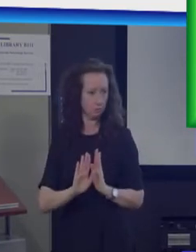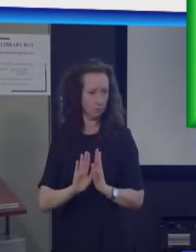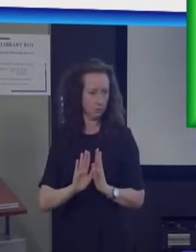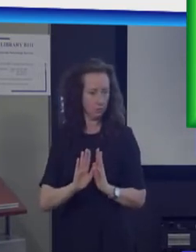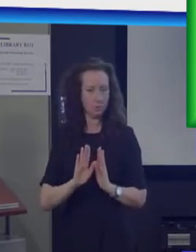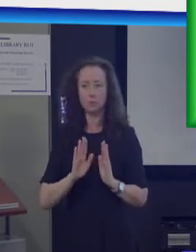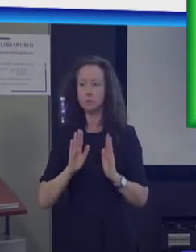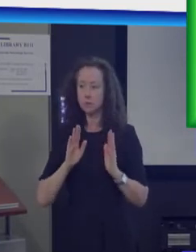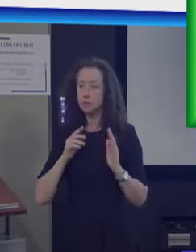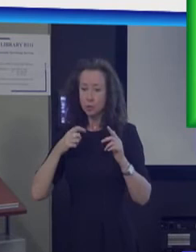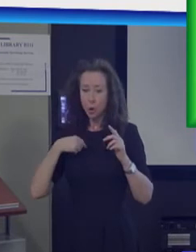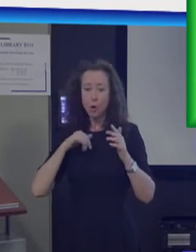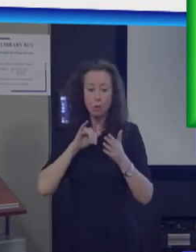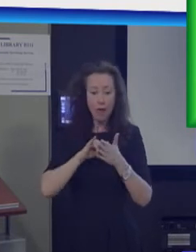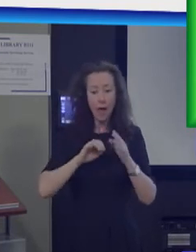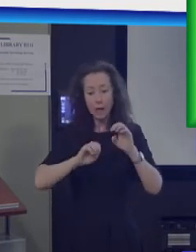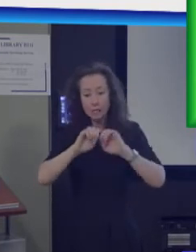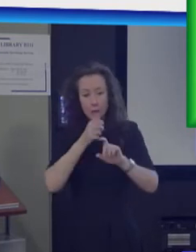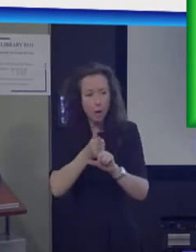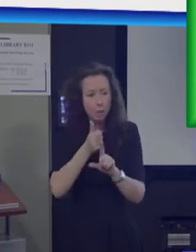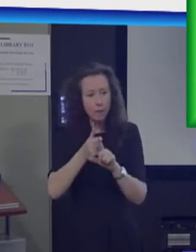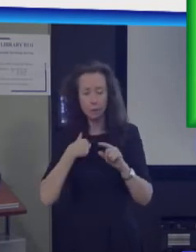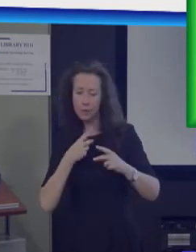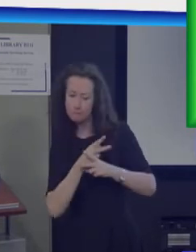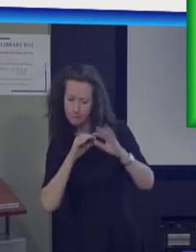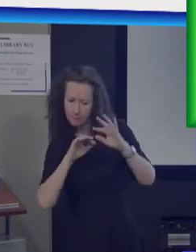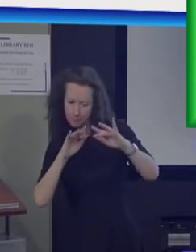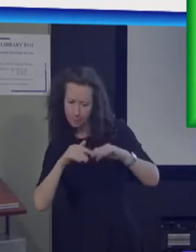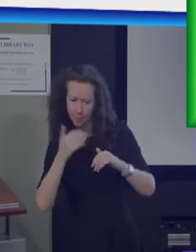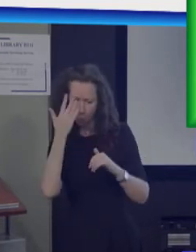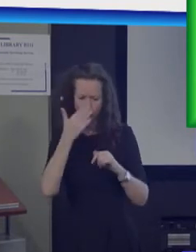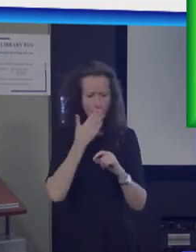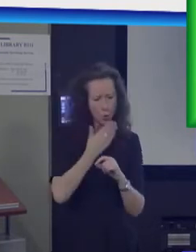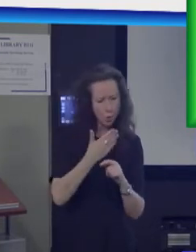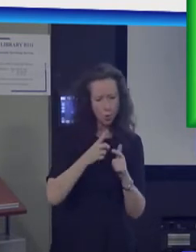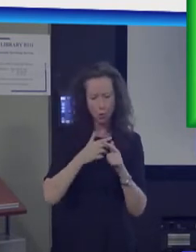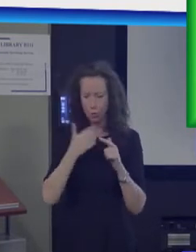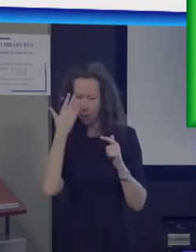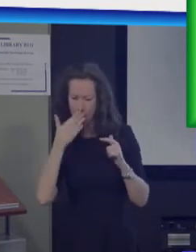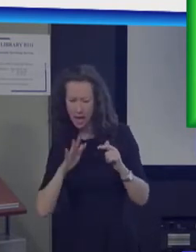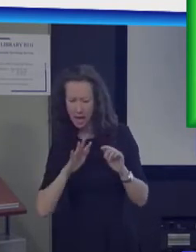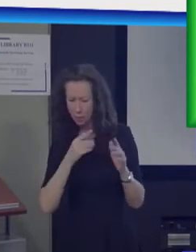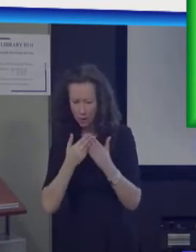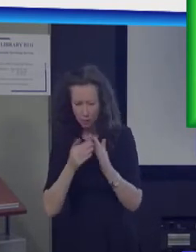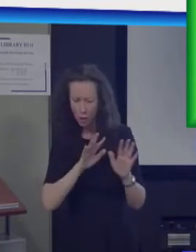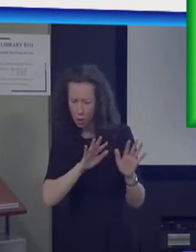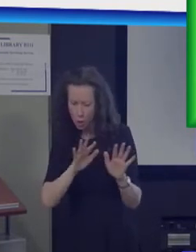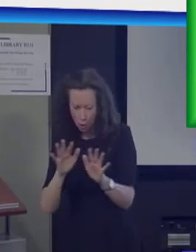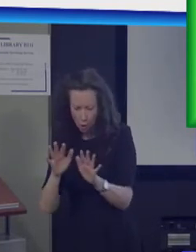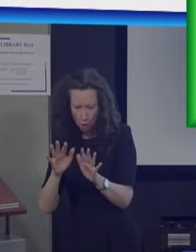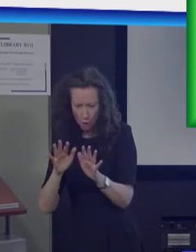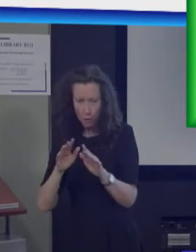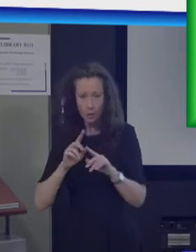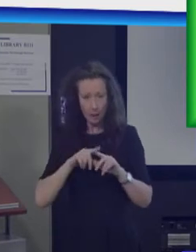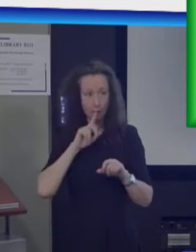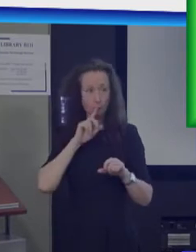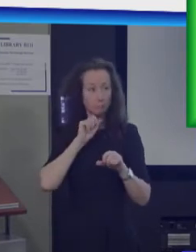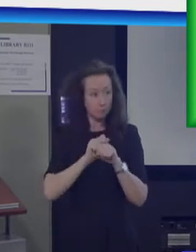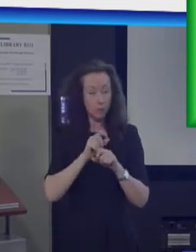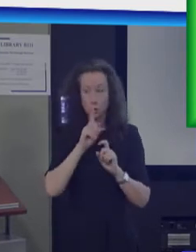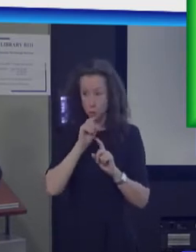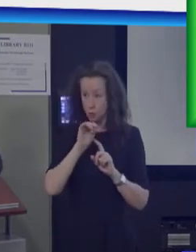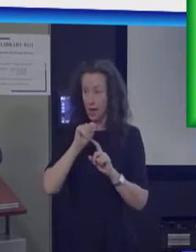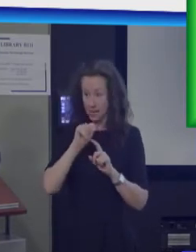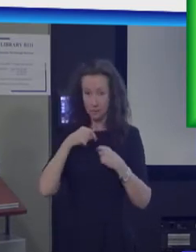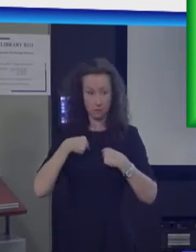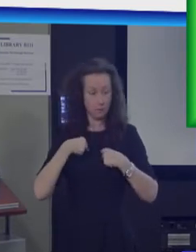why that particular experiment is good or bad. We don't ever execute the experiment in the direct instruction.